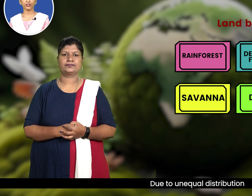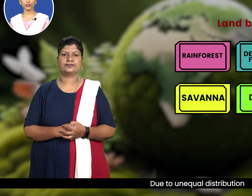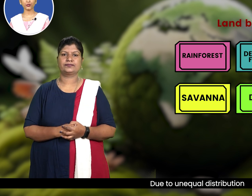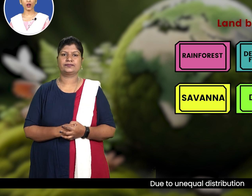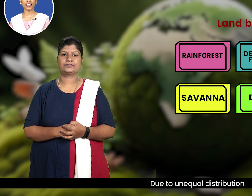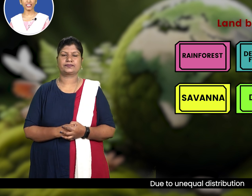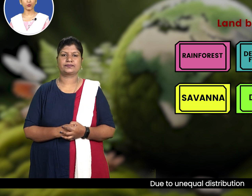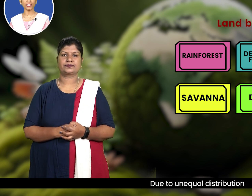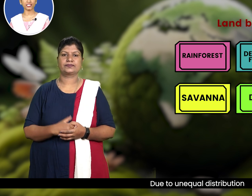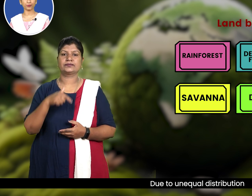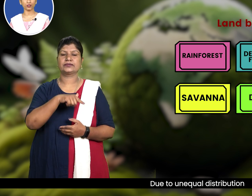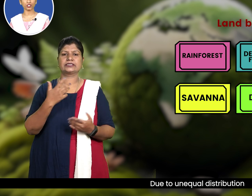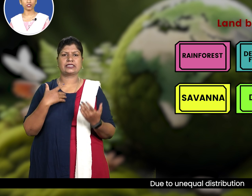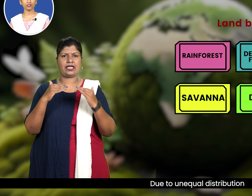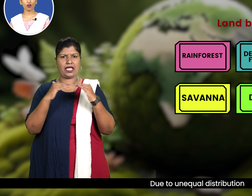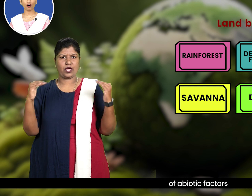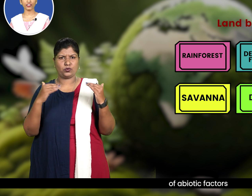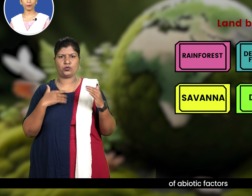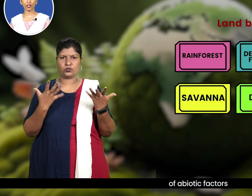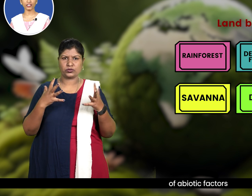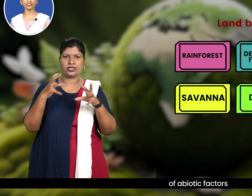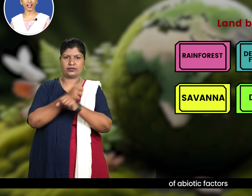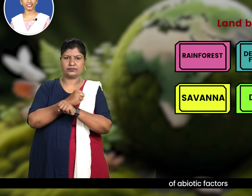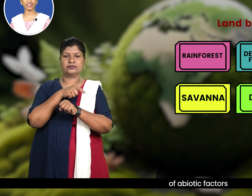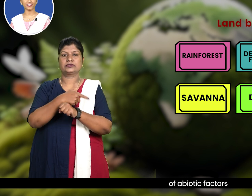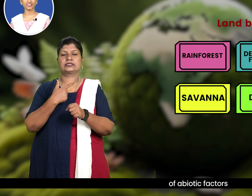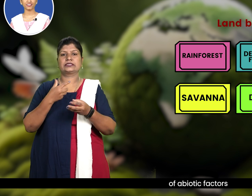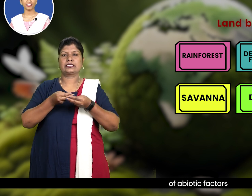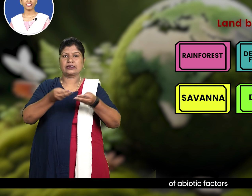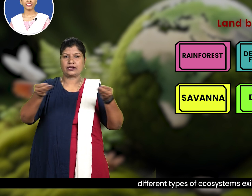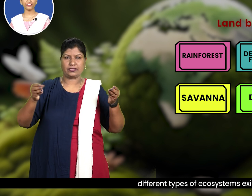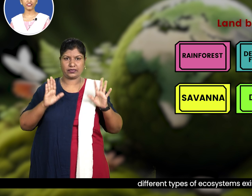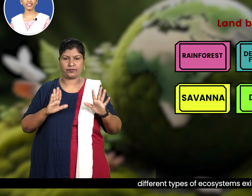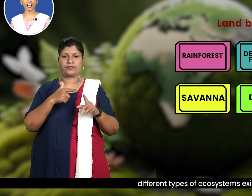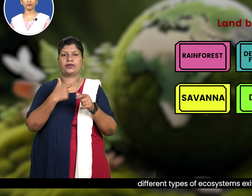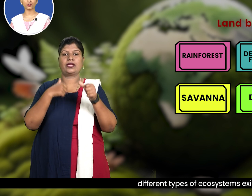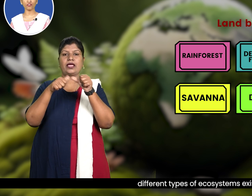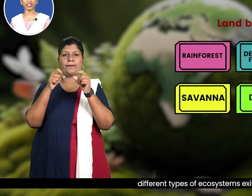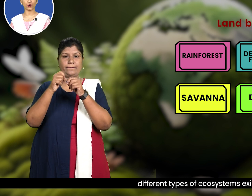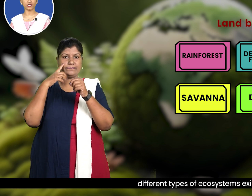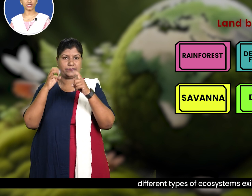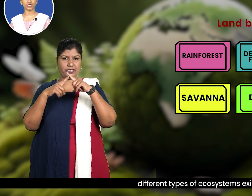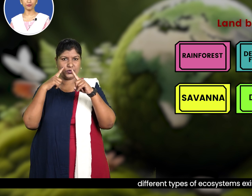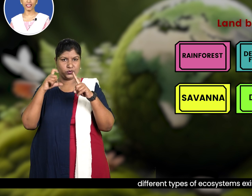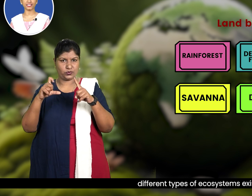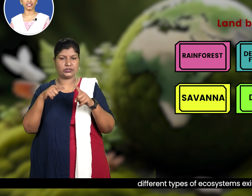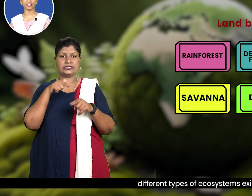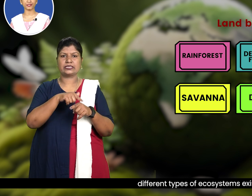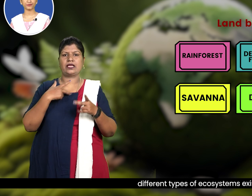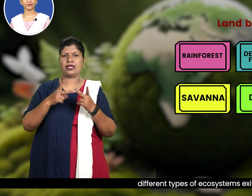Due to unequal distribution of abiotic factors, different types of ecosystem exist.